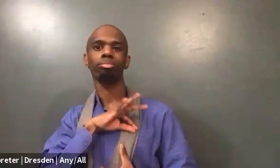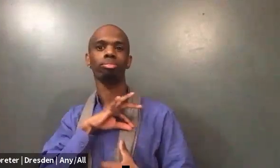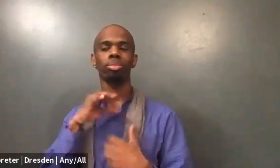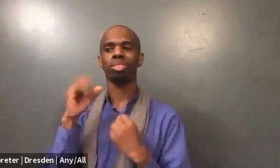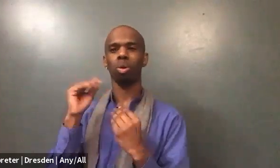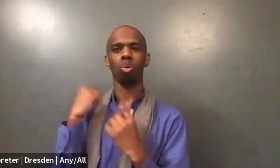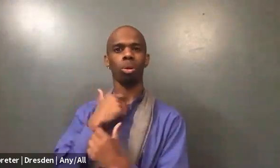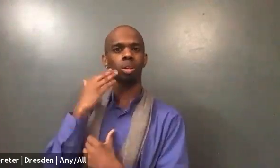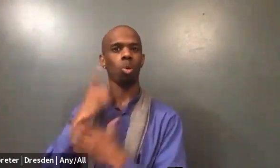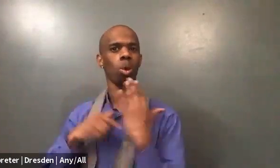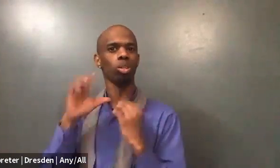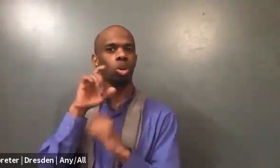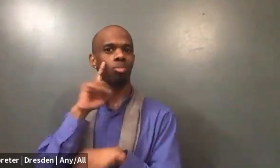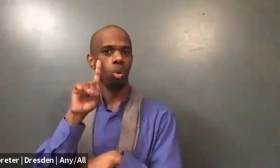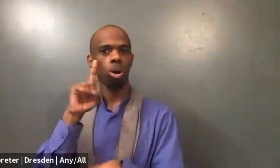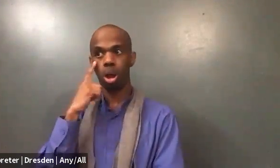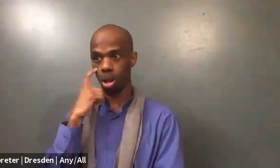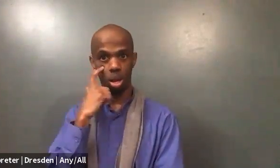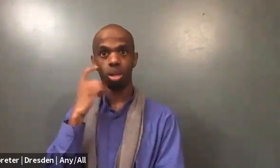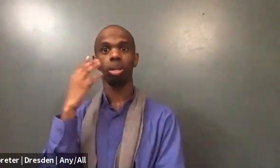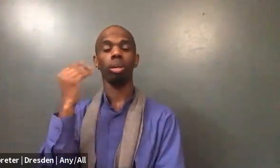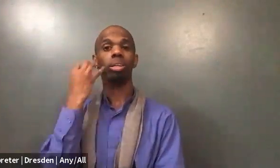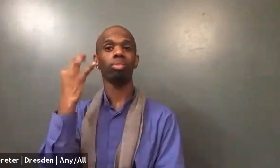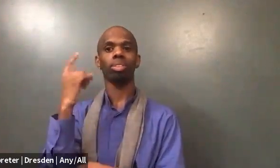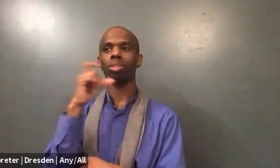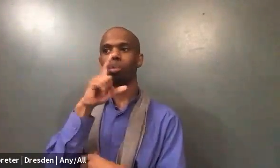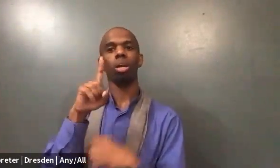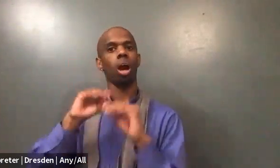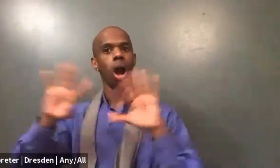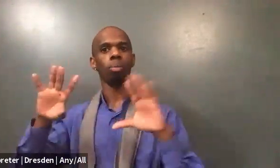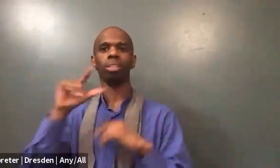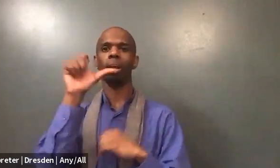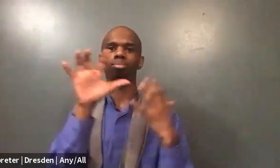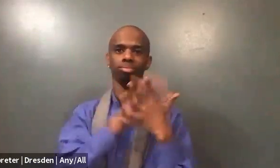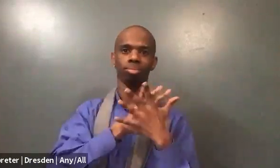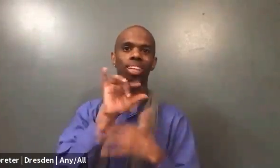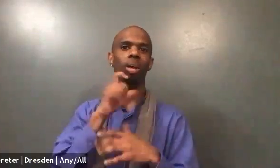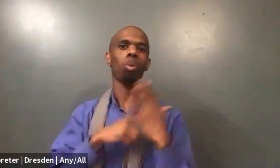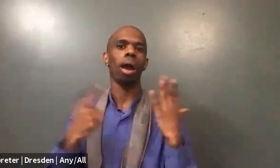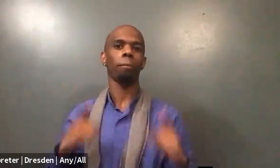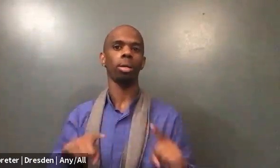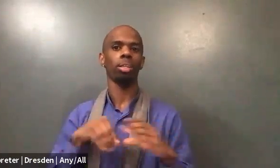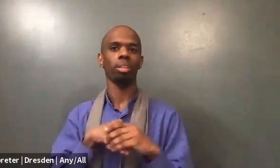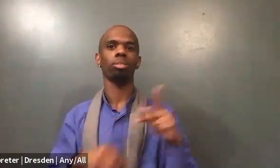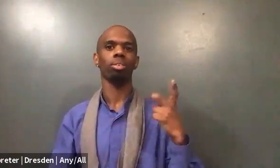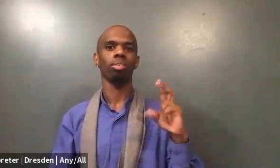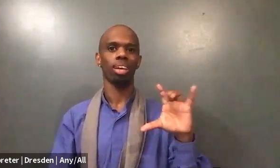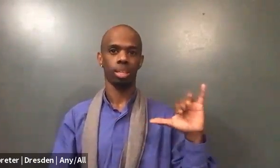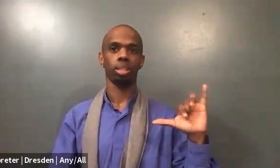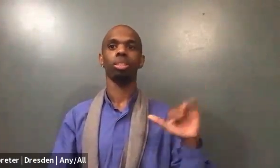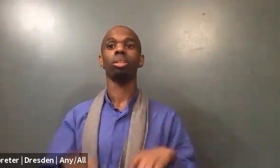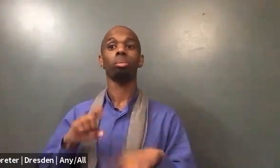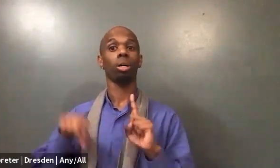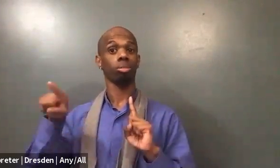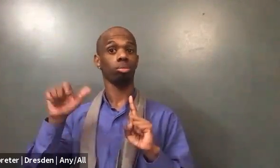not obvious, like what happened in Philly. But Jessica says, if they're going to be everywhere, those